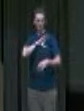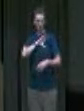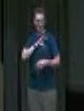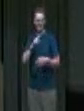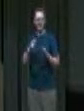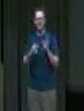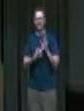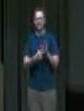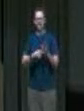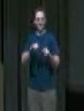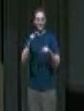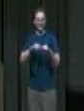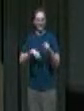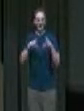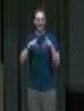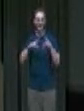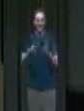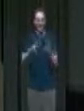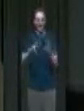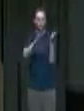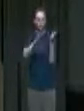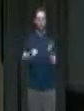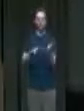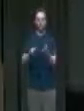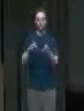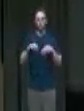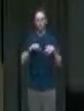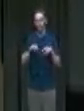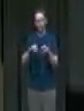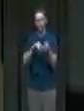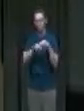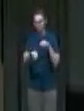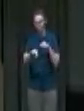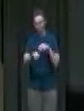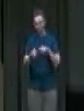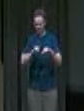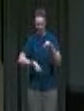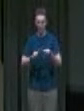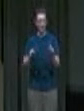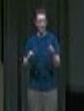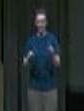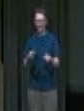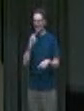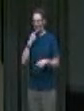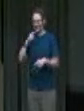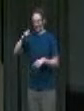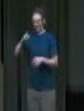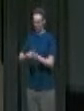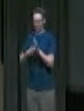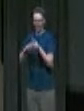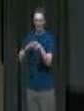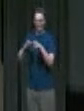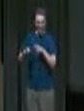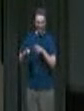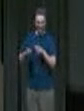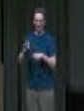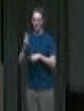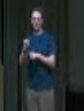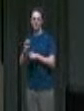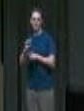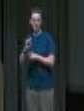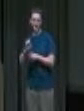that said you just can't let it run down the river, but it didn't have those that said you have to manage it as a waste